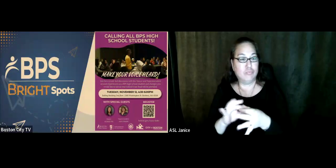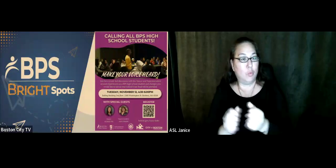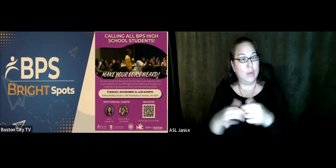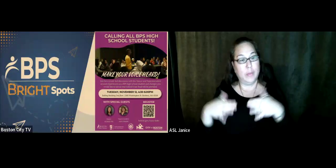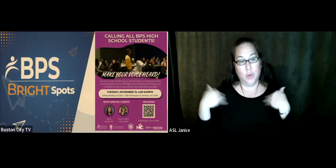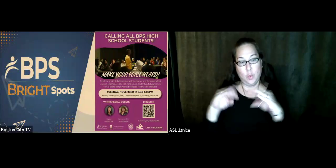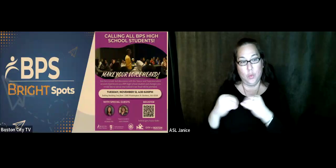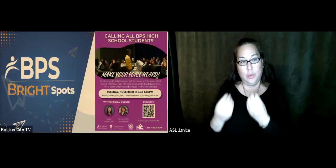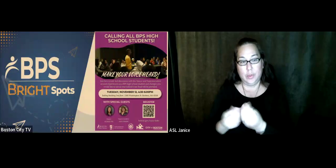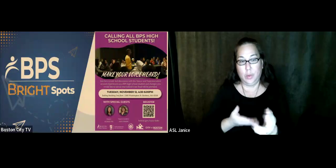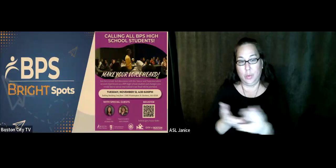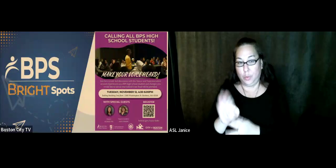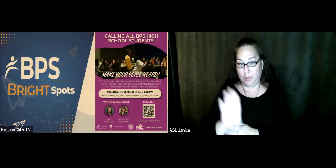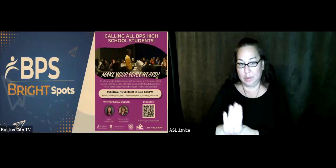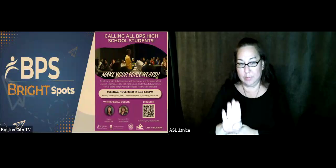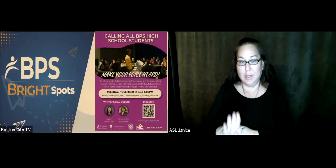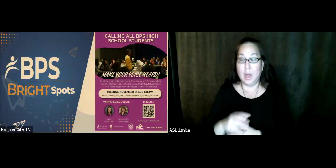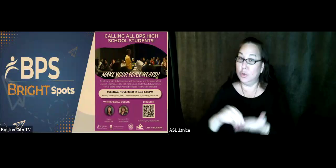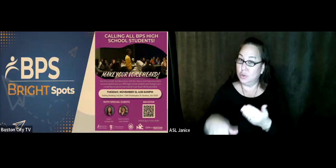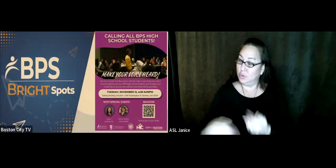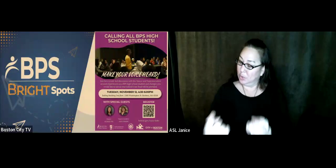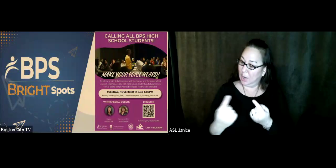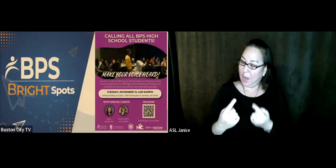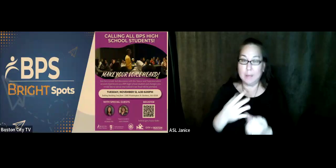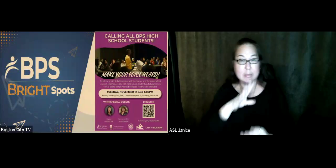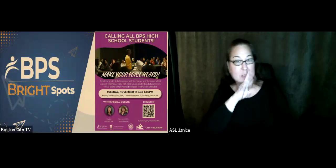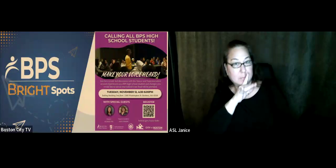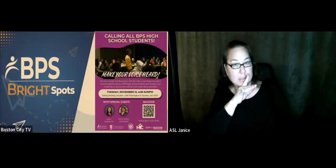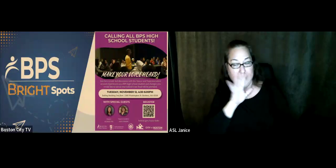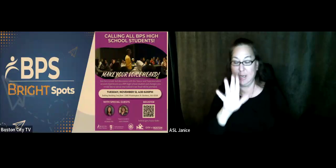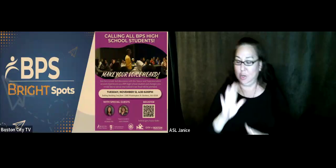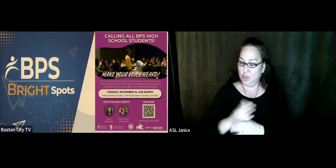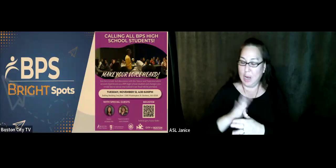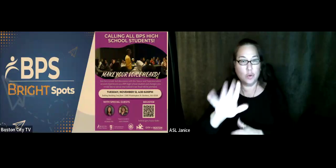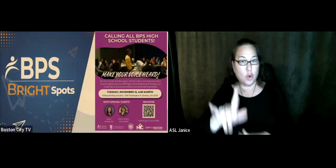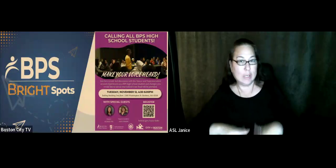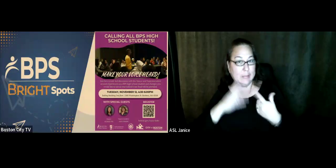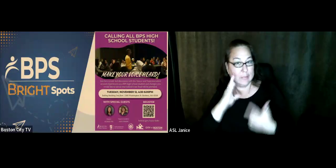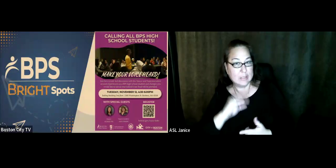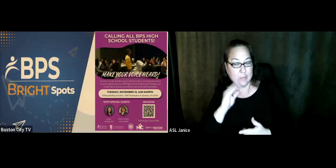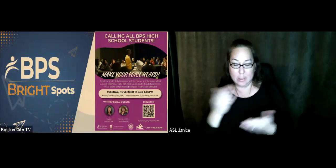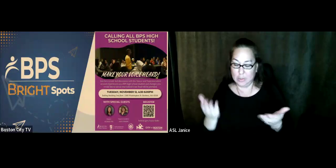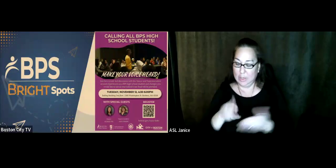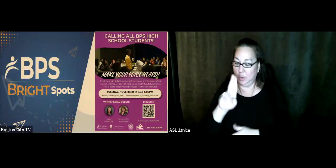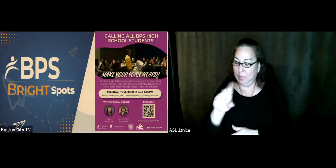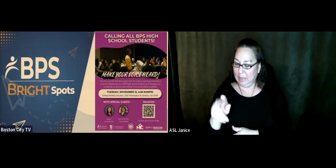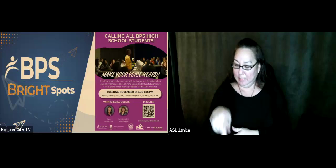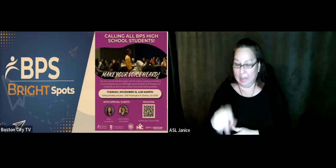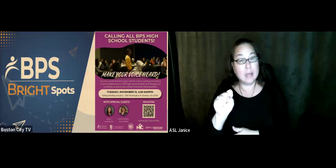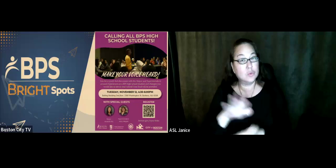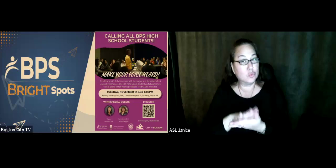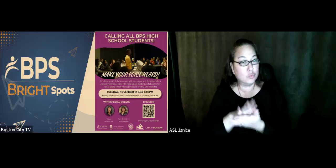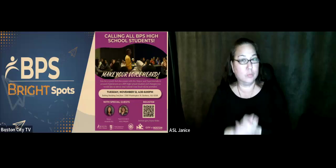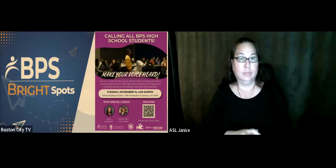BSAC. Students are invited to speak and share their lived experiences in BPS schools. Adults who would